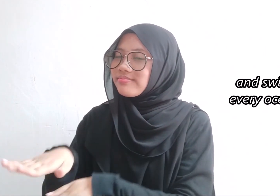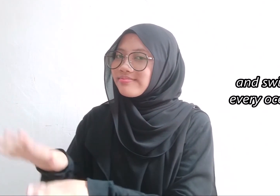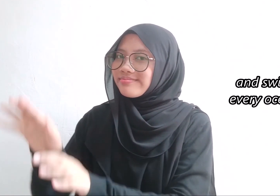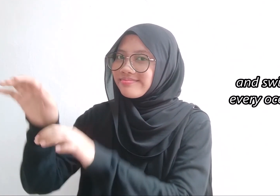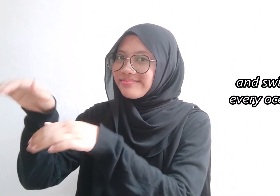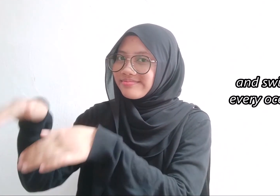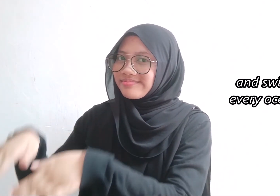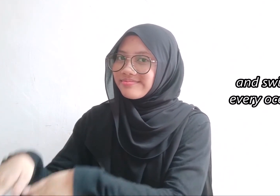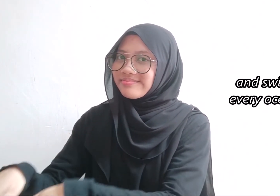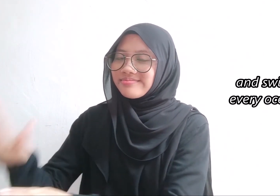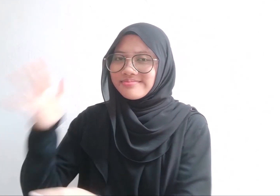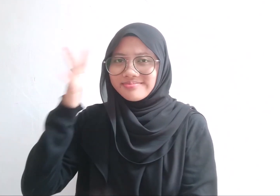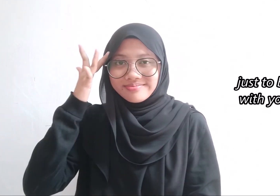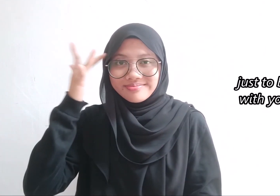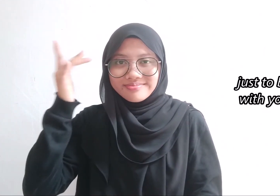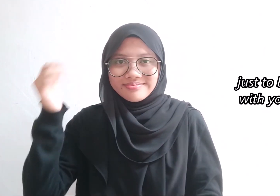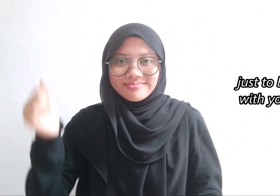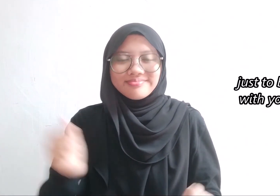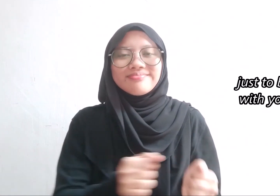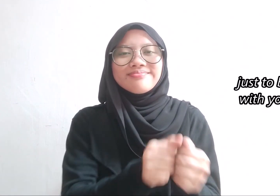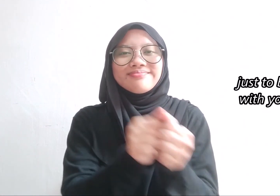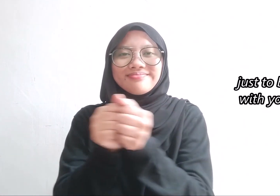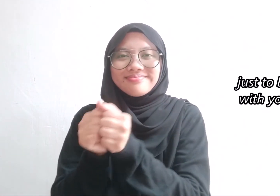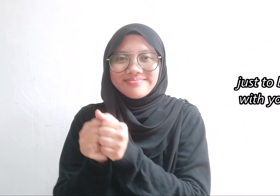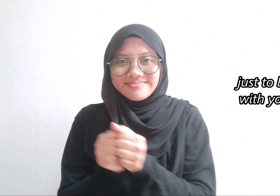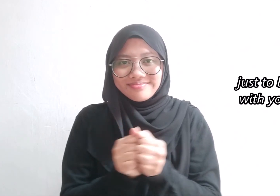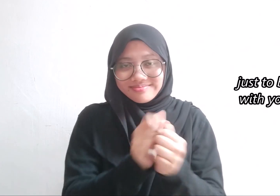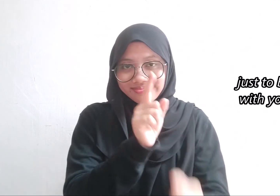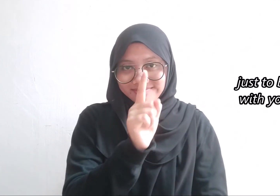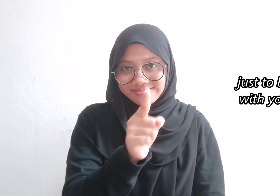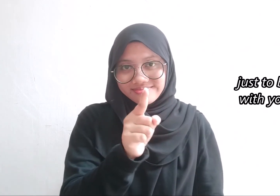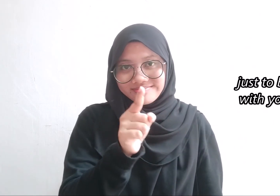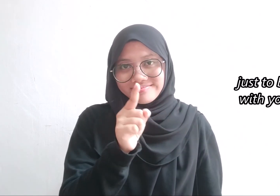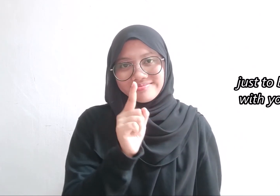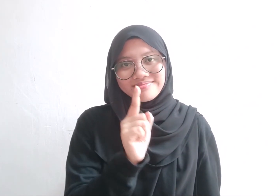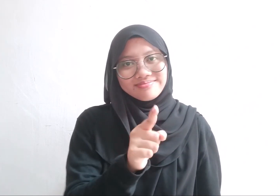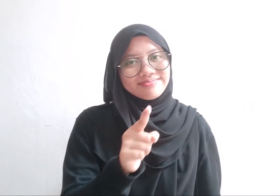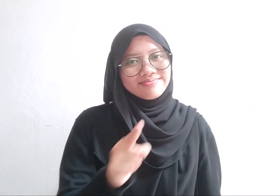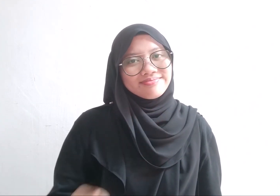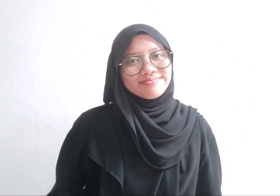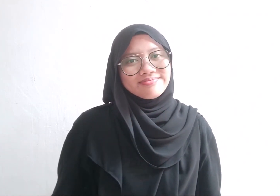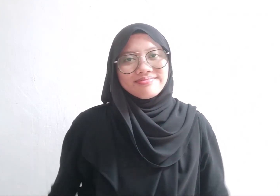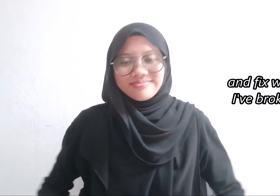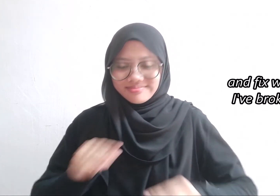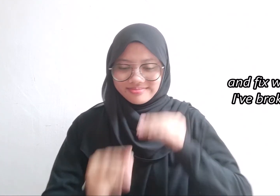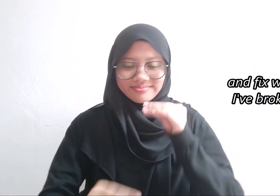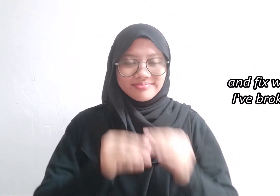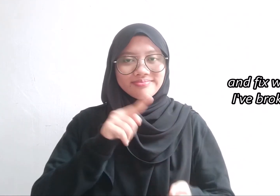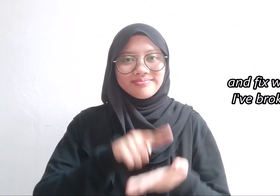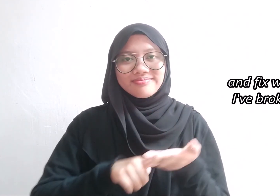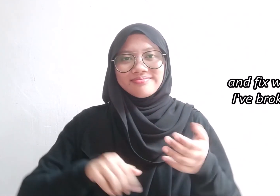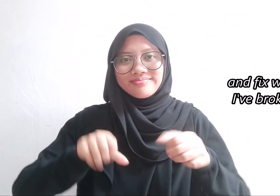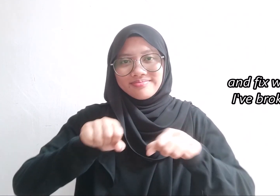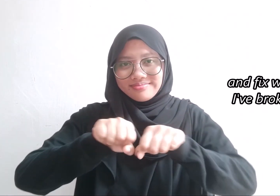Just to be with you And fix what I've